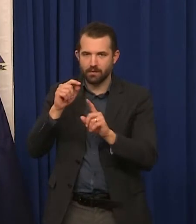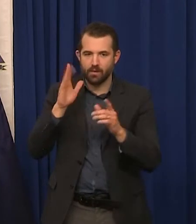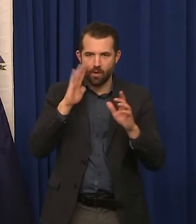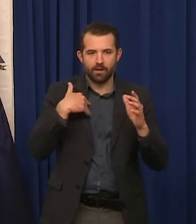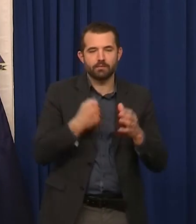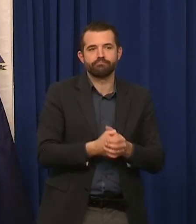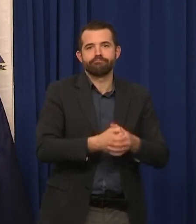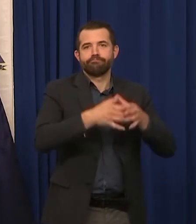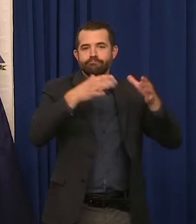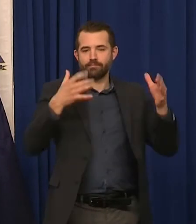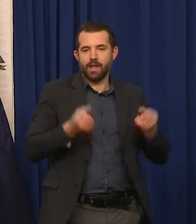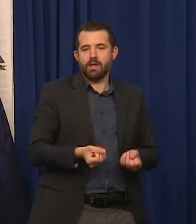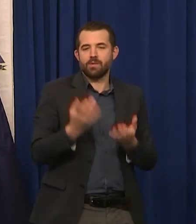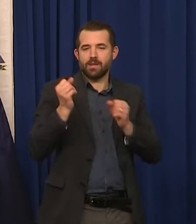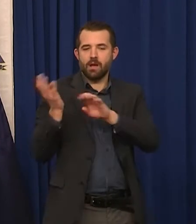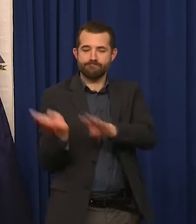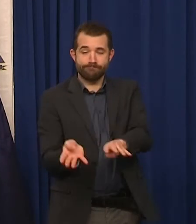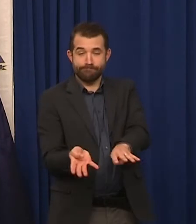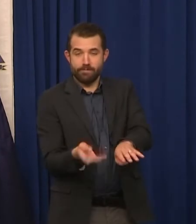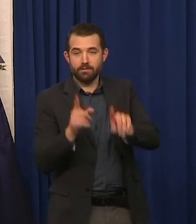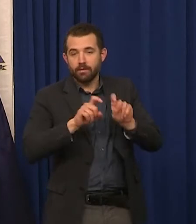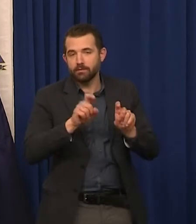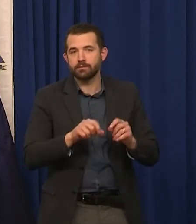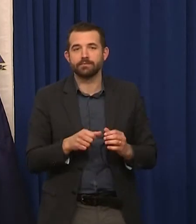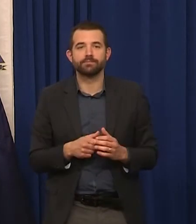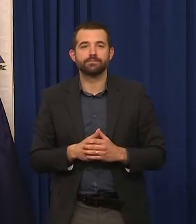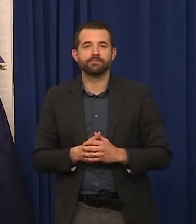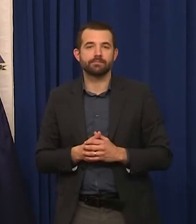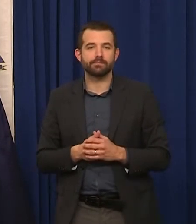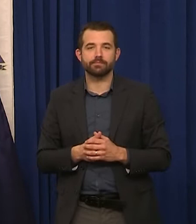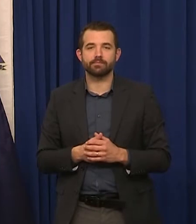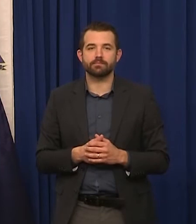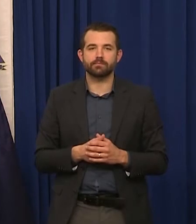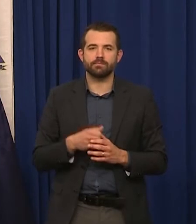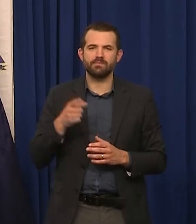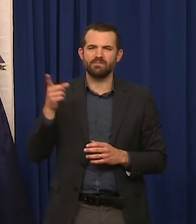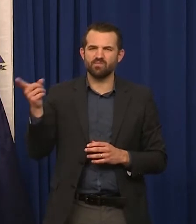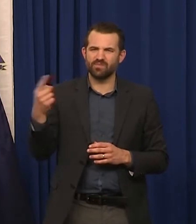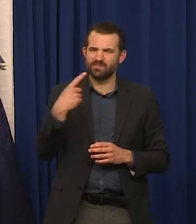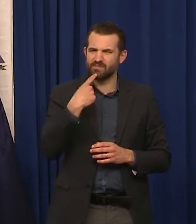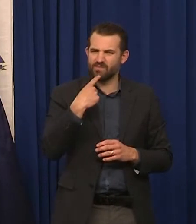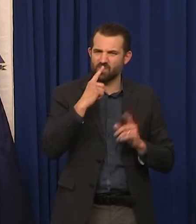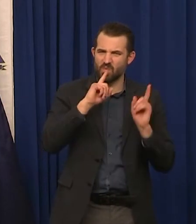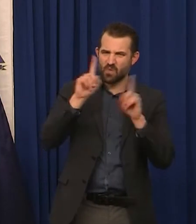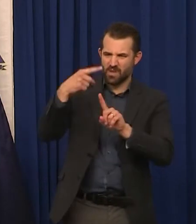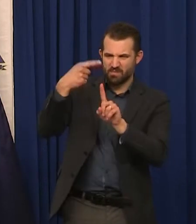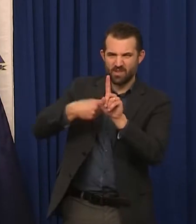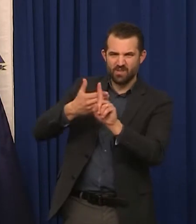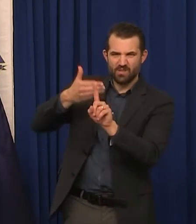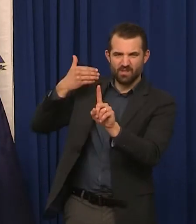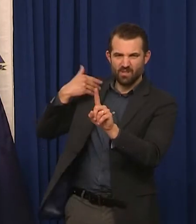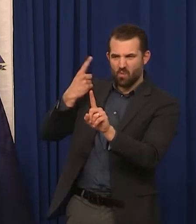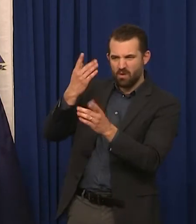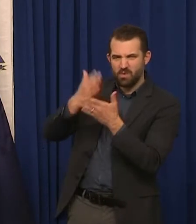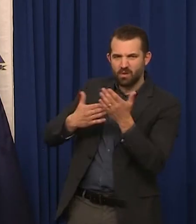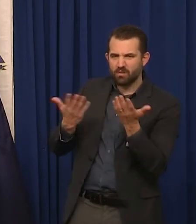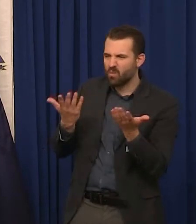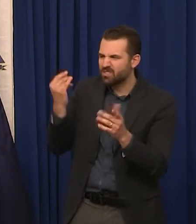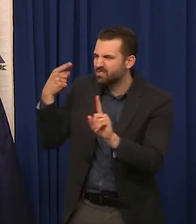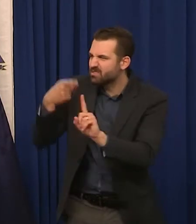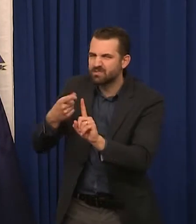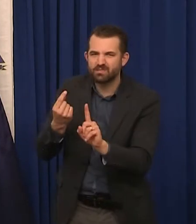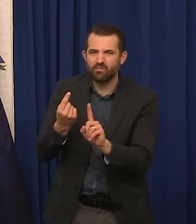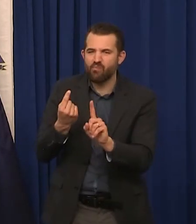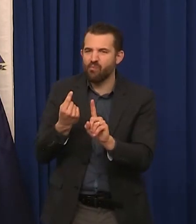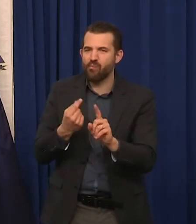more. What piece are you referring to that was mentioned a month ago, just so I can be clear on that? Yeah, this is it's called an extractor